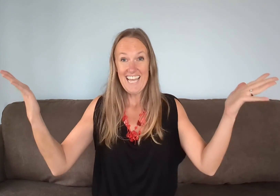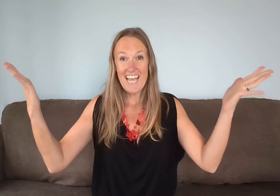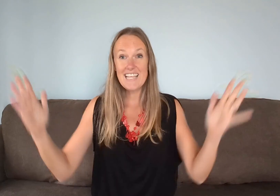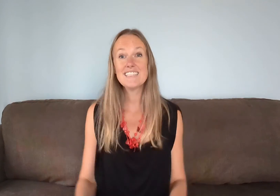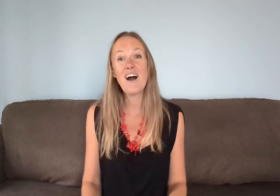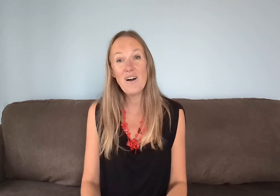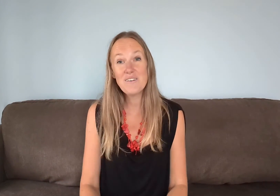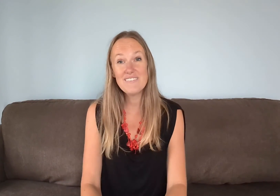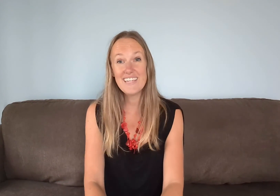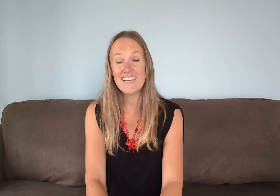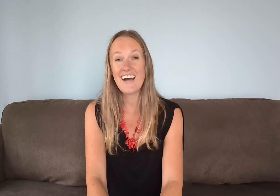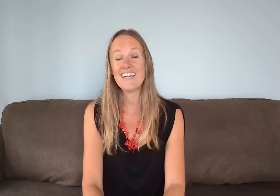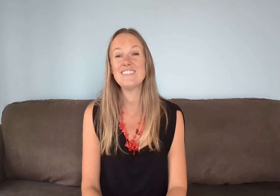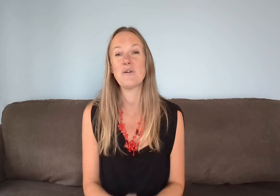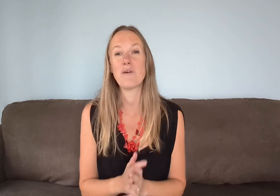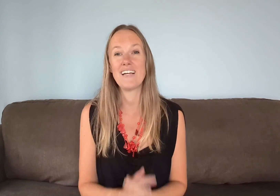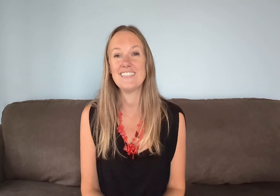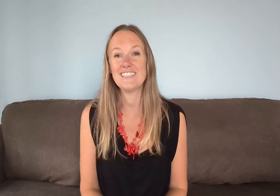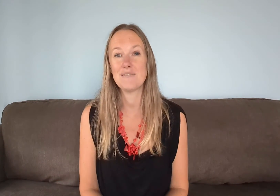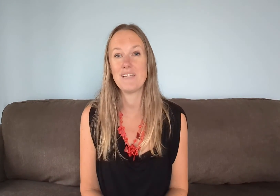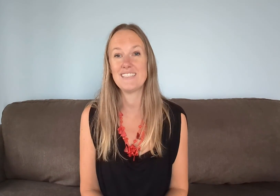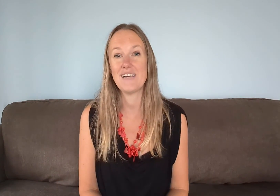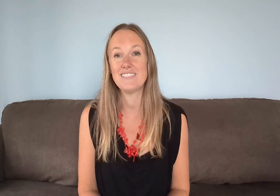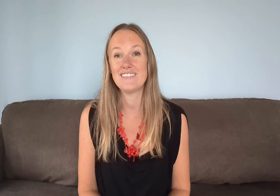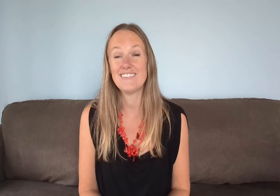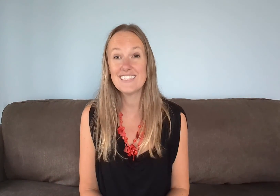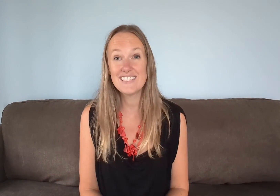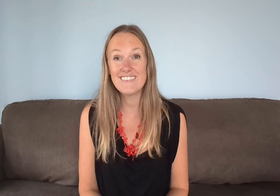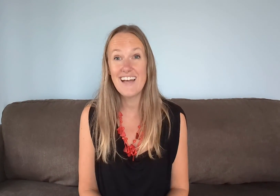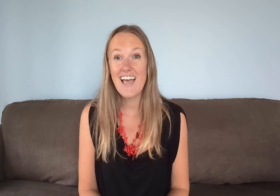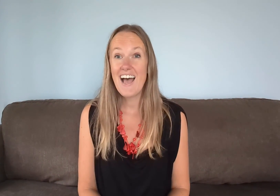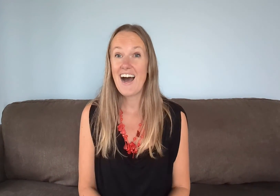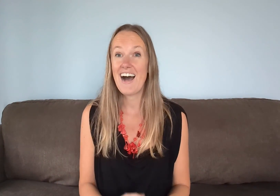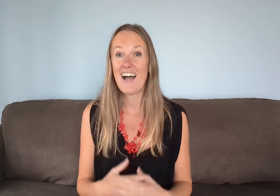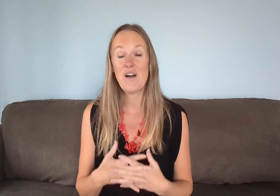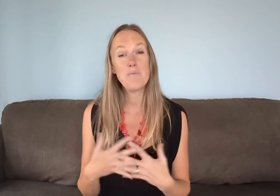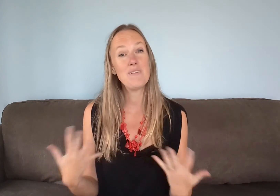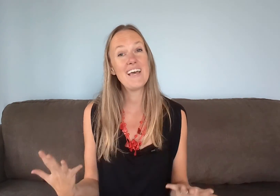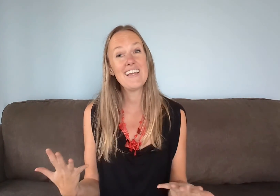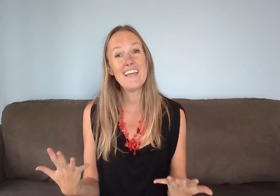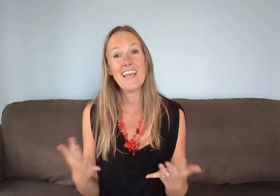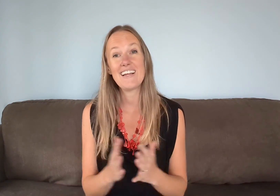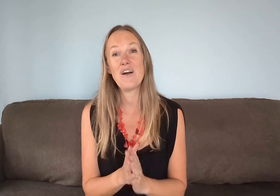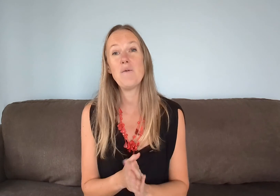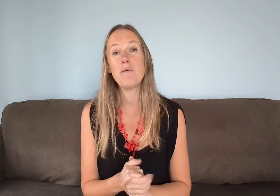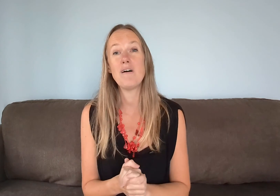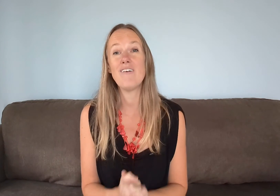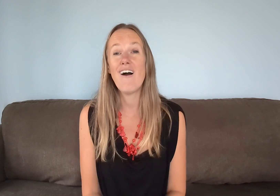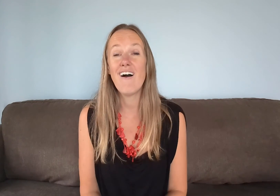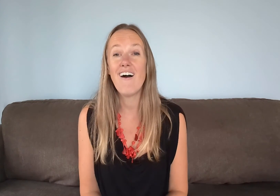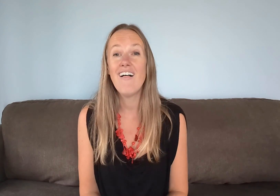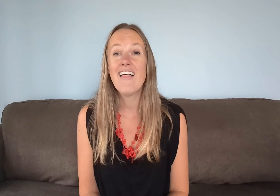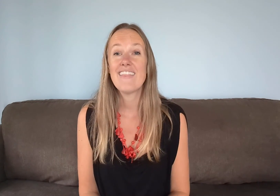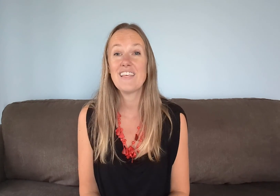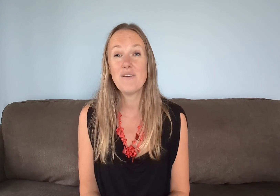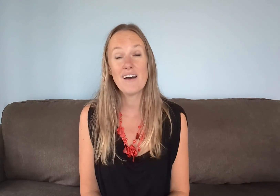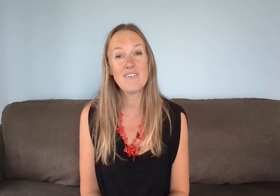And that's all you need, guys. So practice as many times as you need to. I hope you get it. And I hope above all that you have a